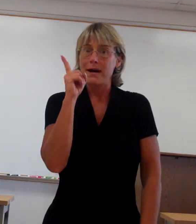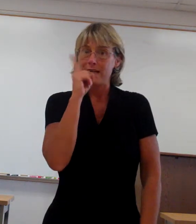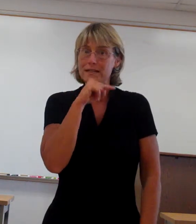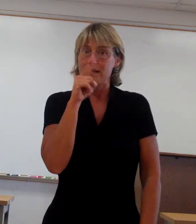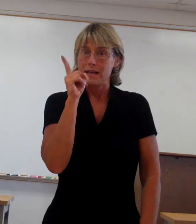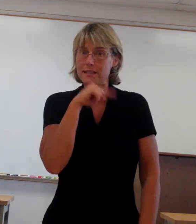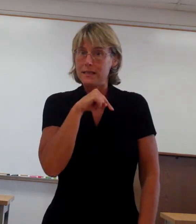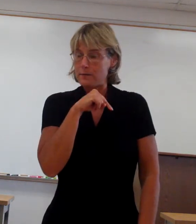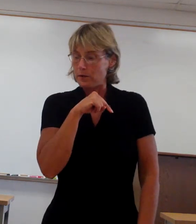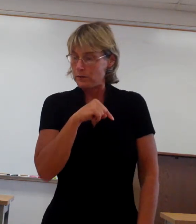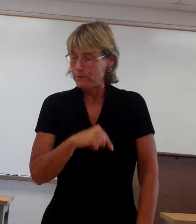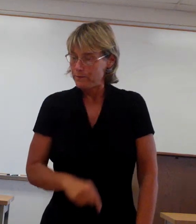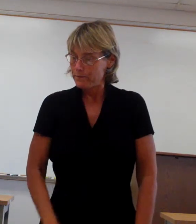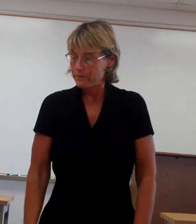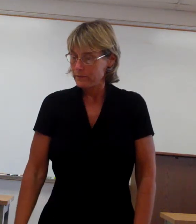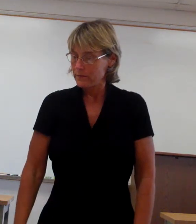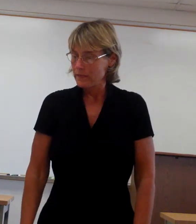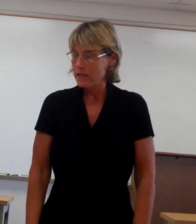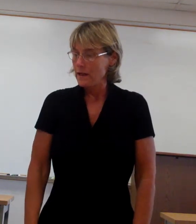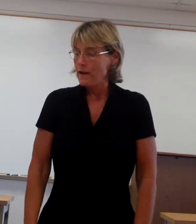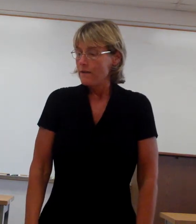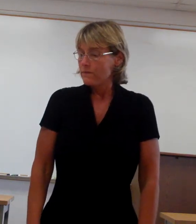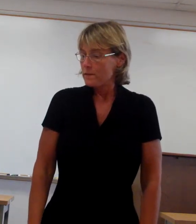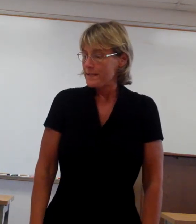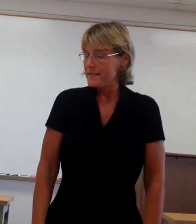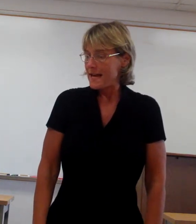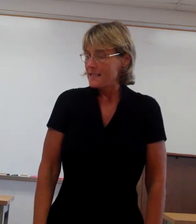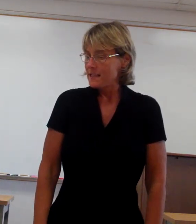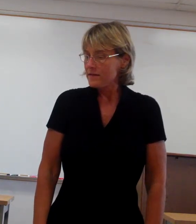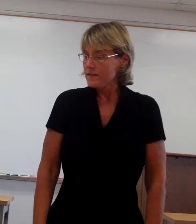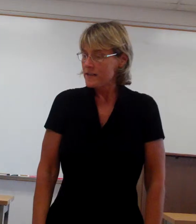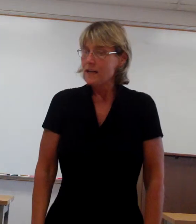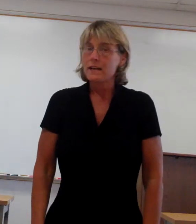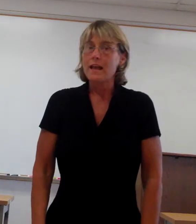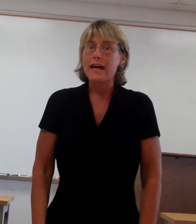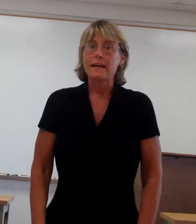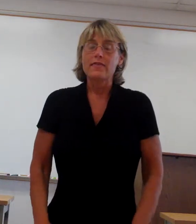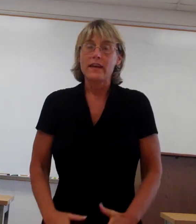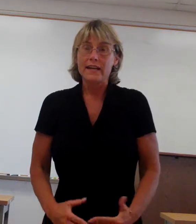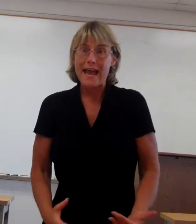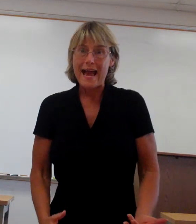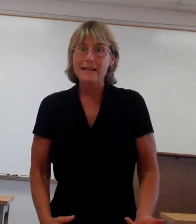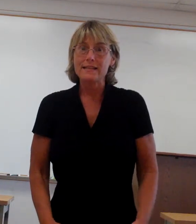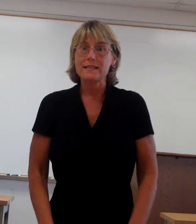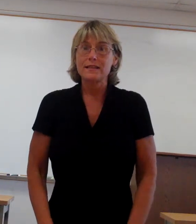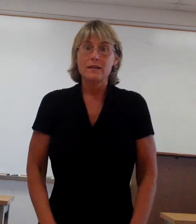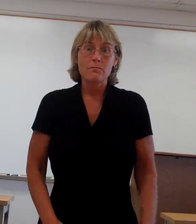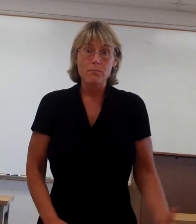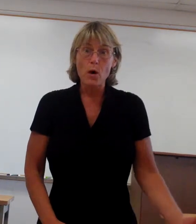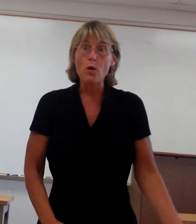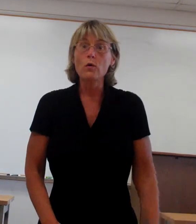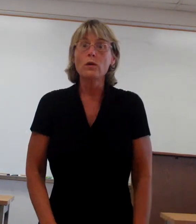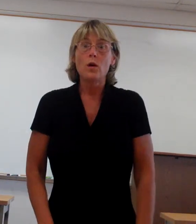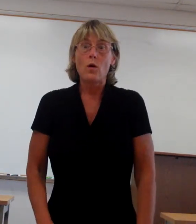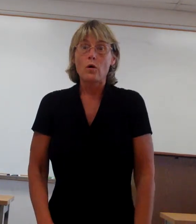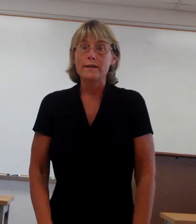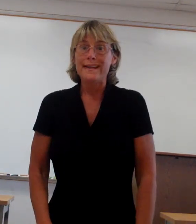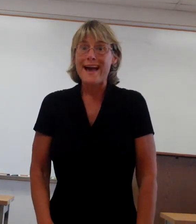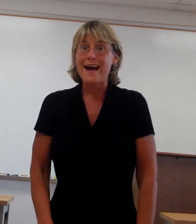mice is double. For possessives, like the cat's bowl or